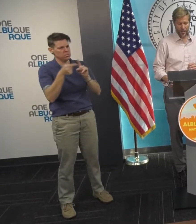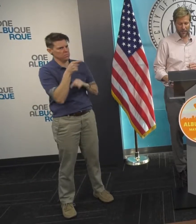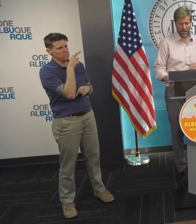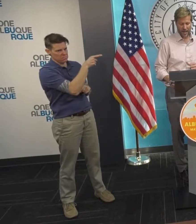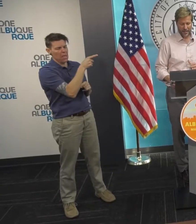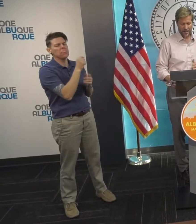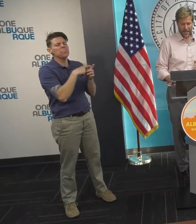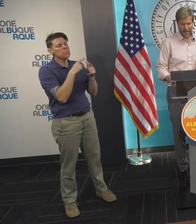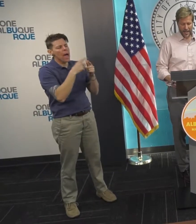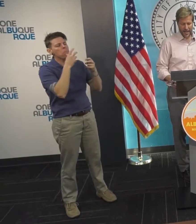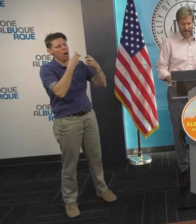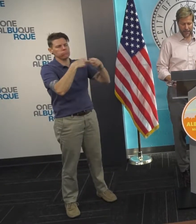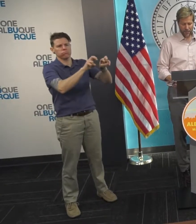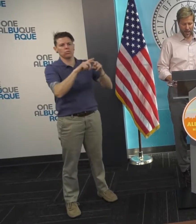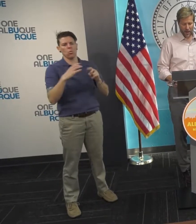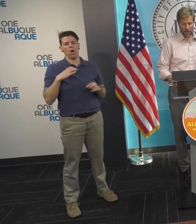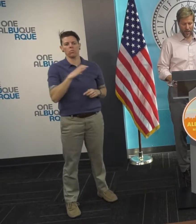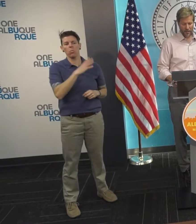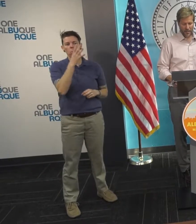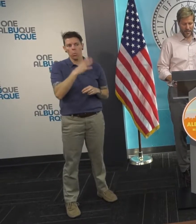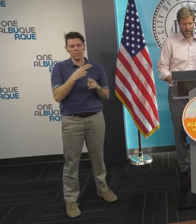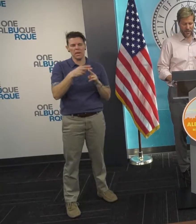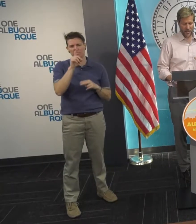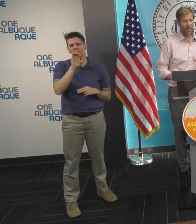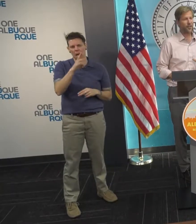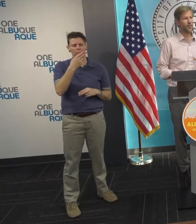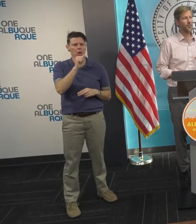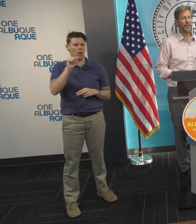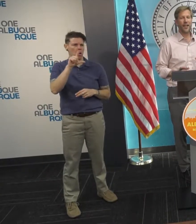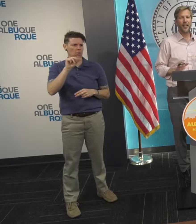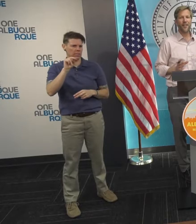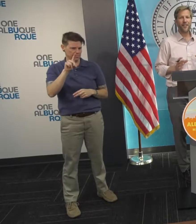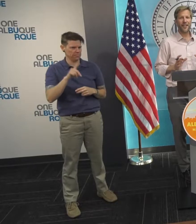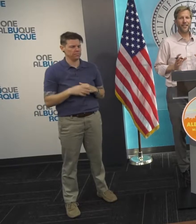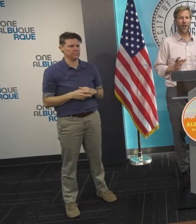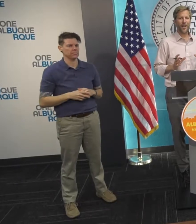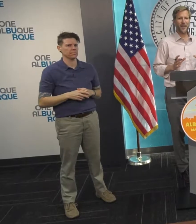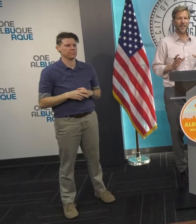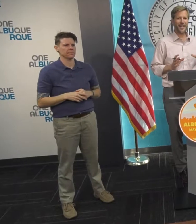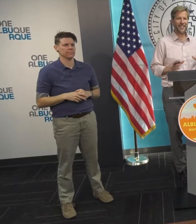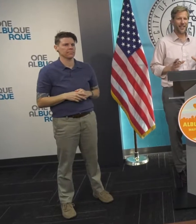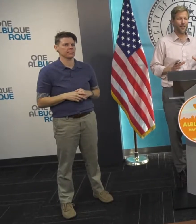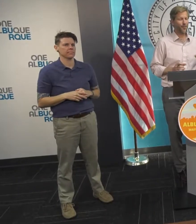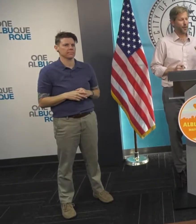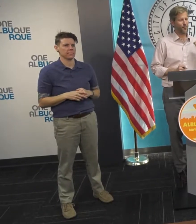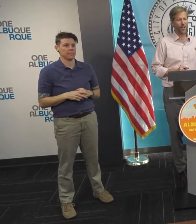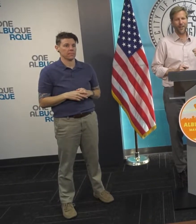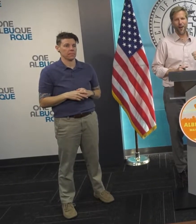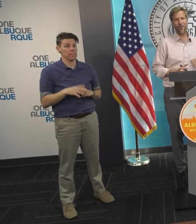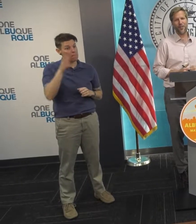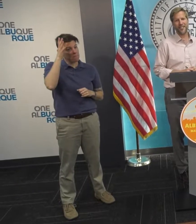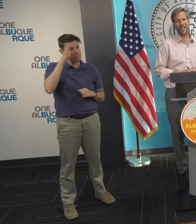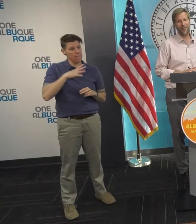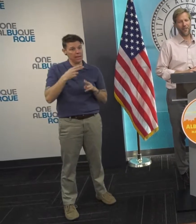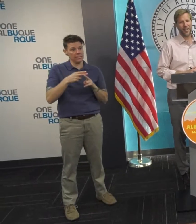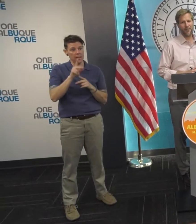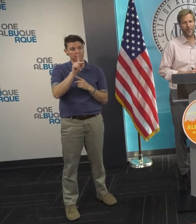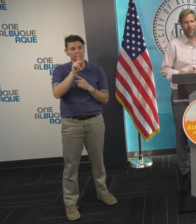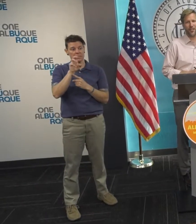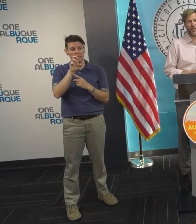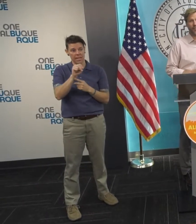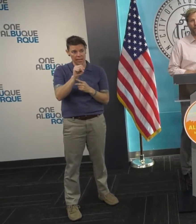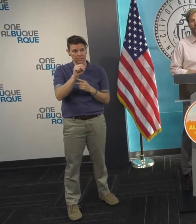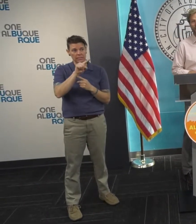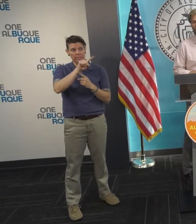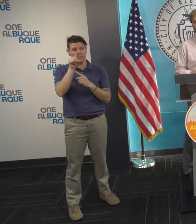who will be up next. And I want to especially share, too, that there's a gentleman named Ken Ziegler who worked really hard putting this together. Thank you